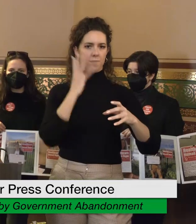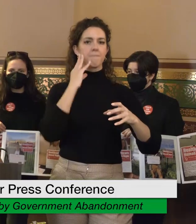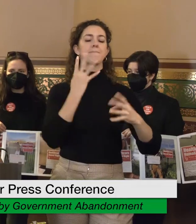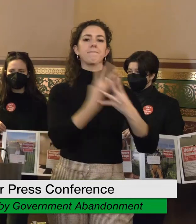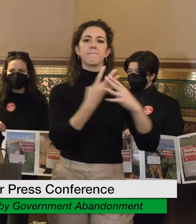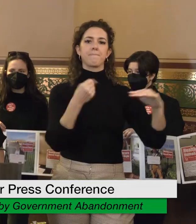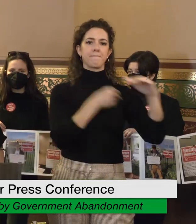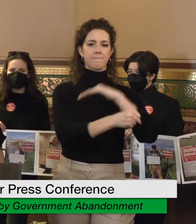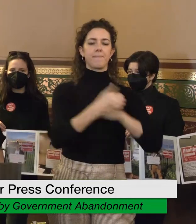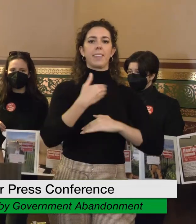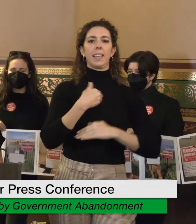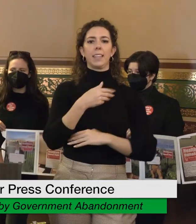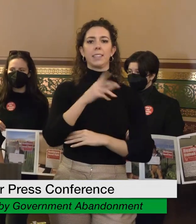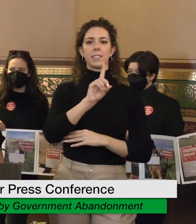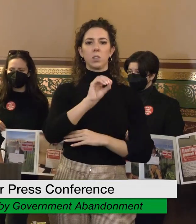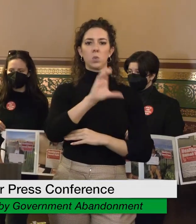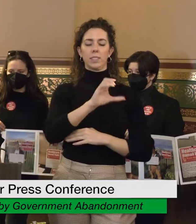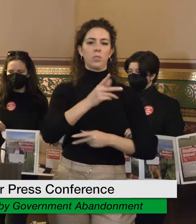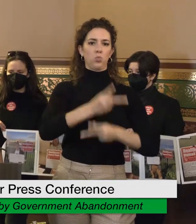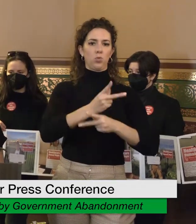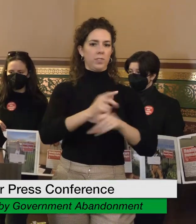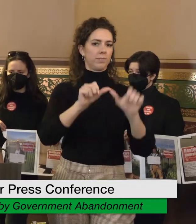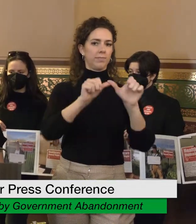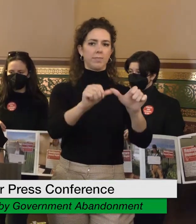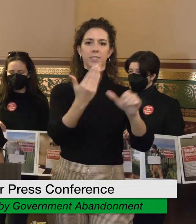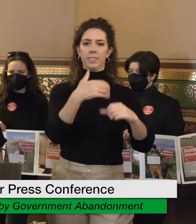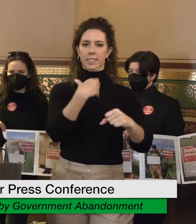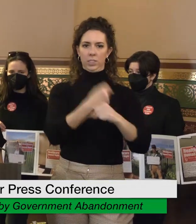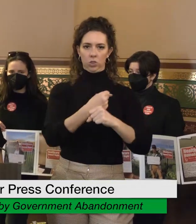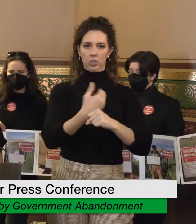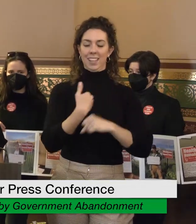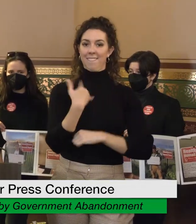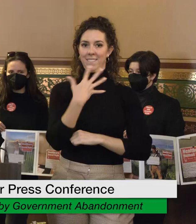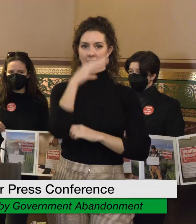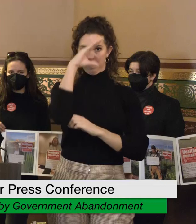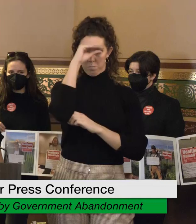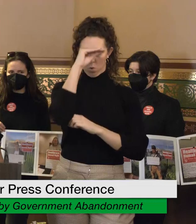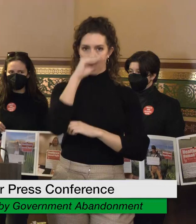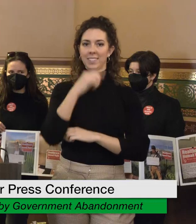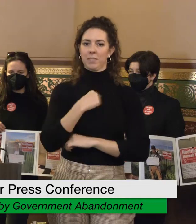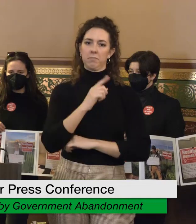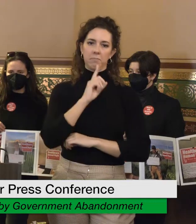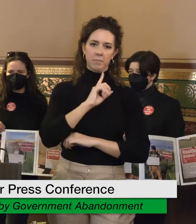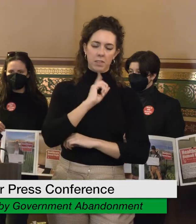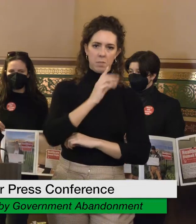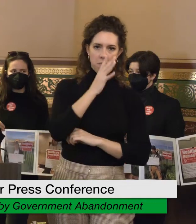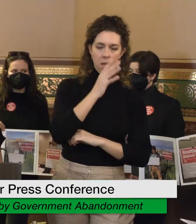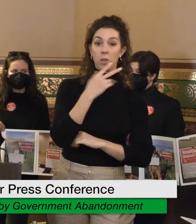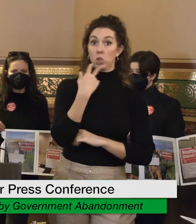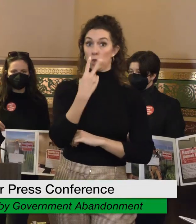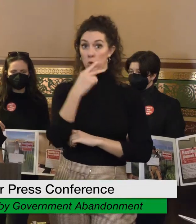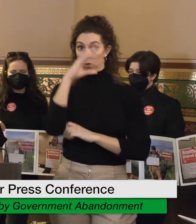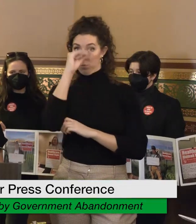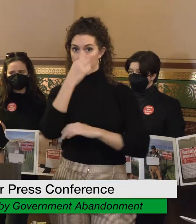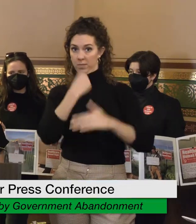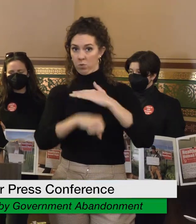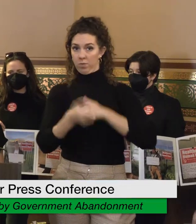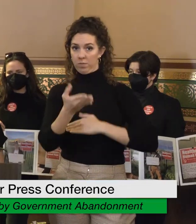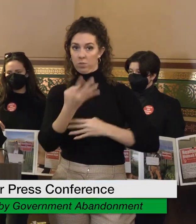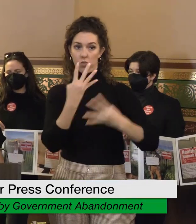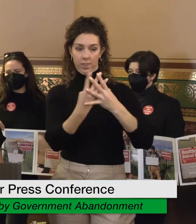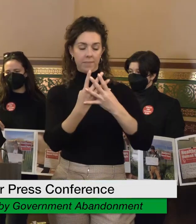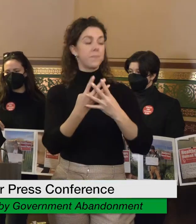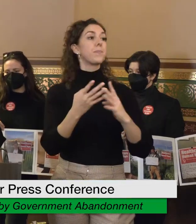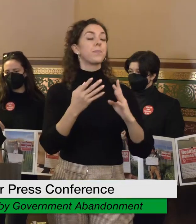under supervision of DOC for 15 years. I'm a single mom of 5 boys, 2 of which I had while in jail. Over the past